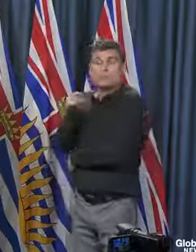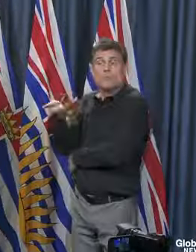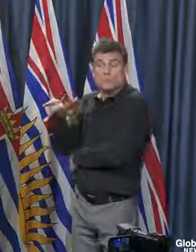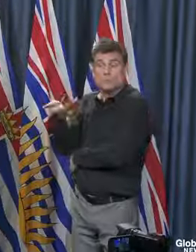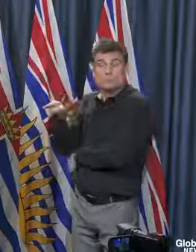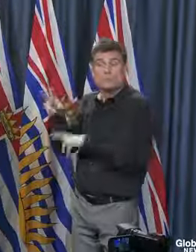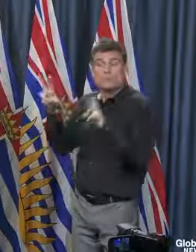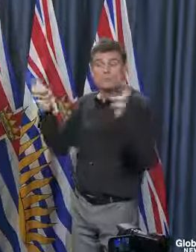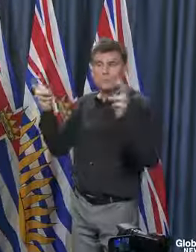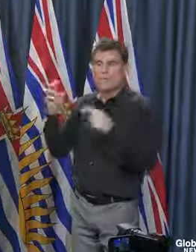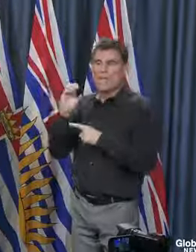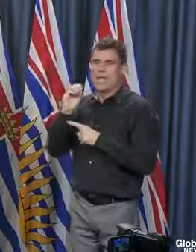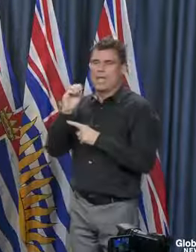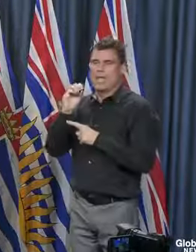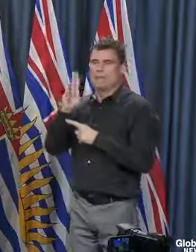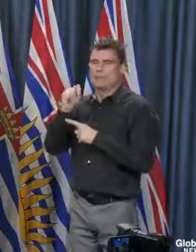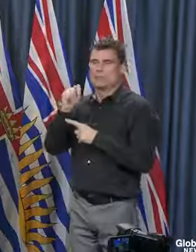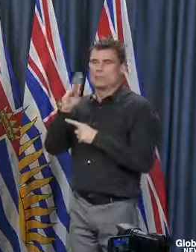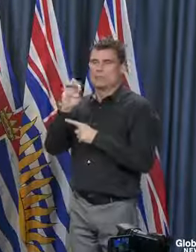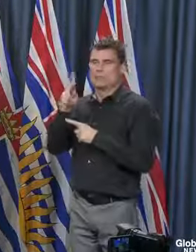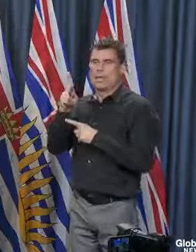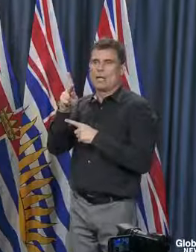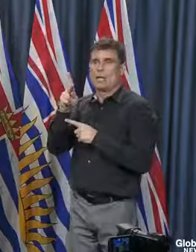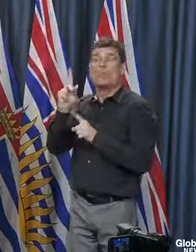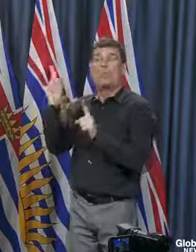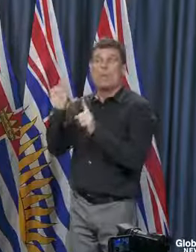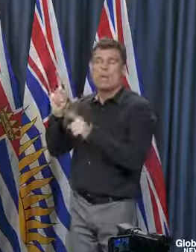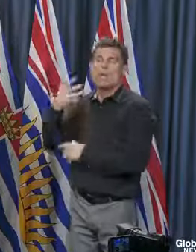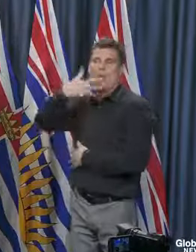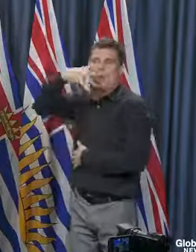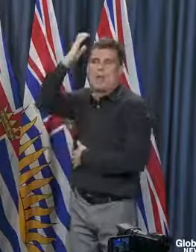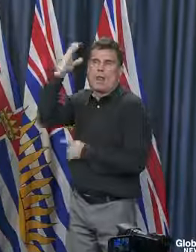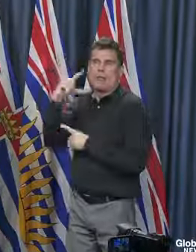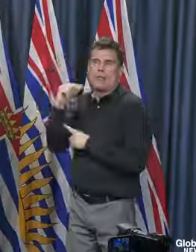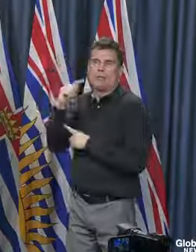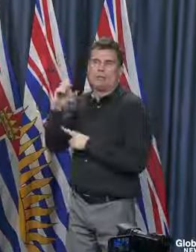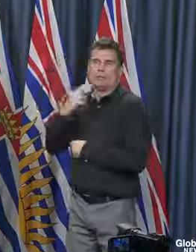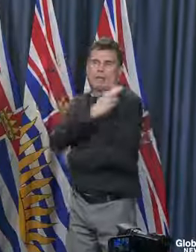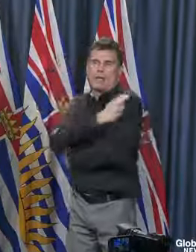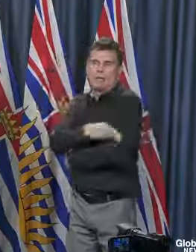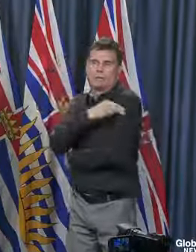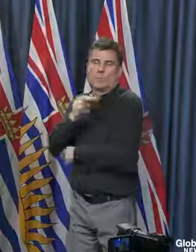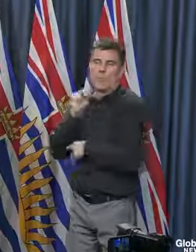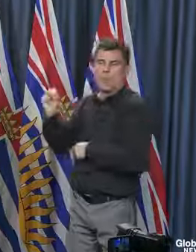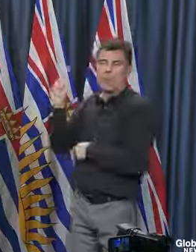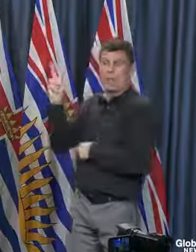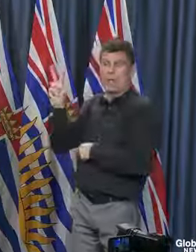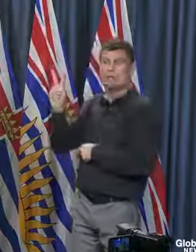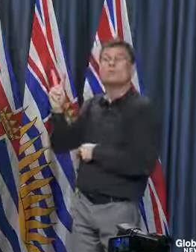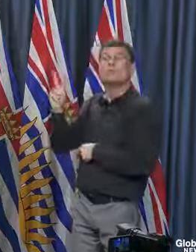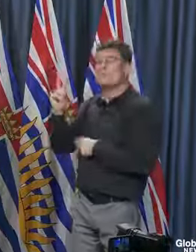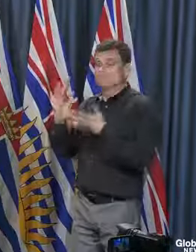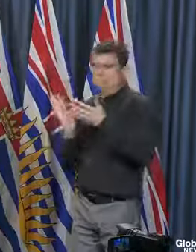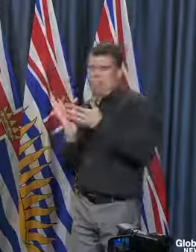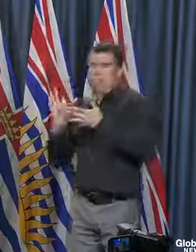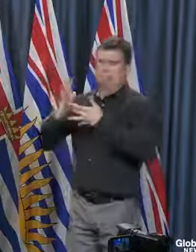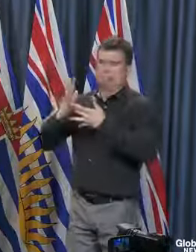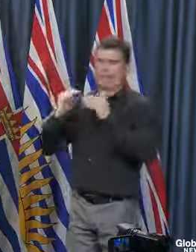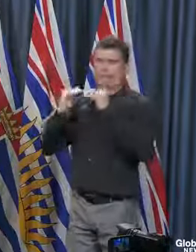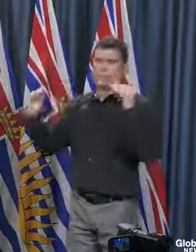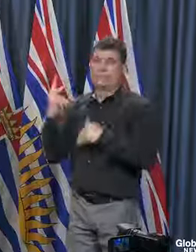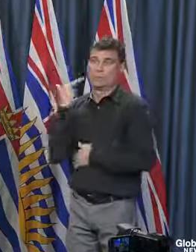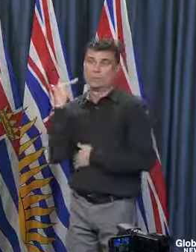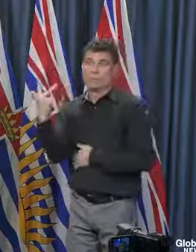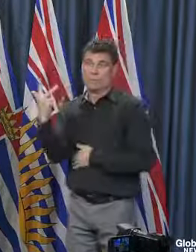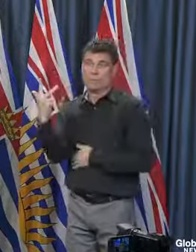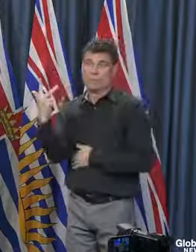know, Lions Gate has had cases in the facility of COVID-19, and this is an appropriate response. I note that